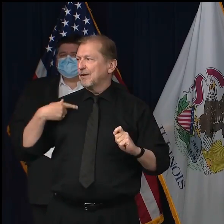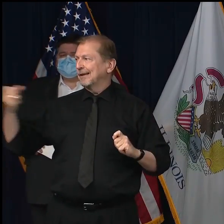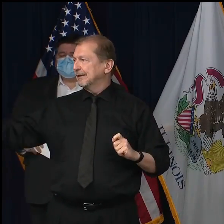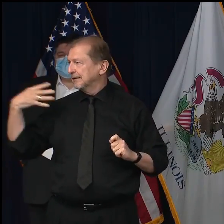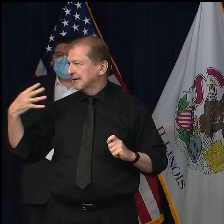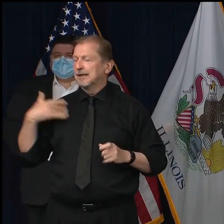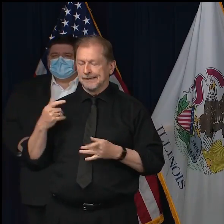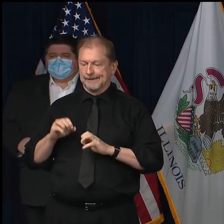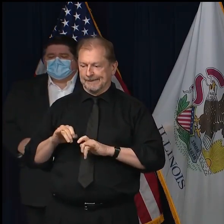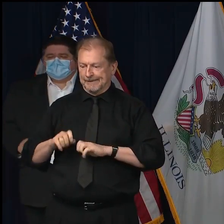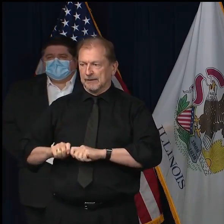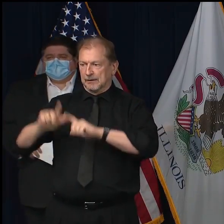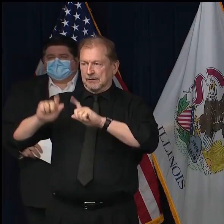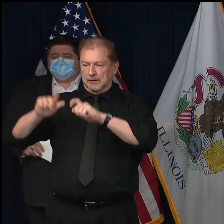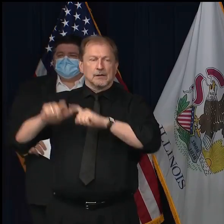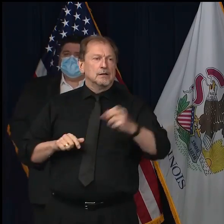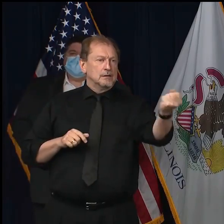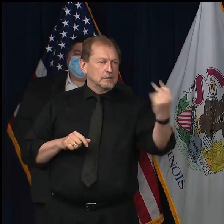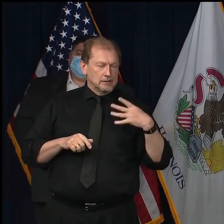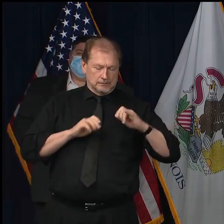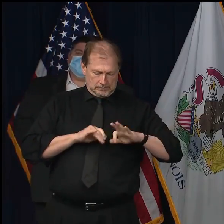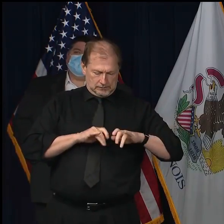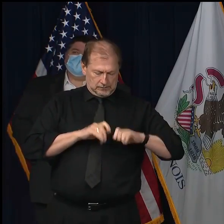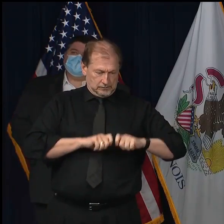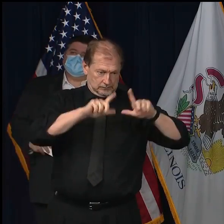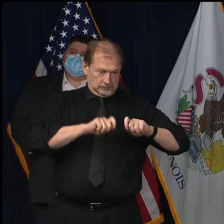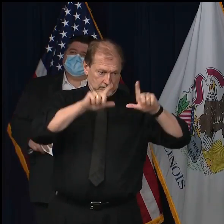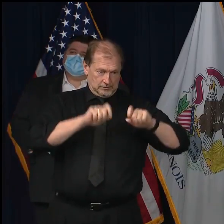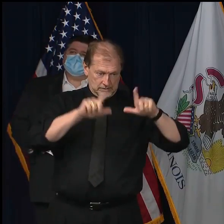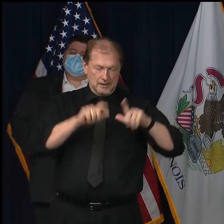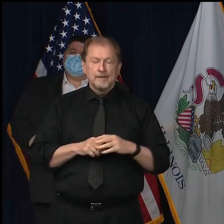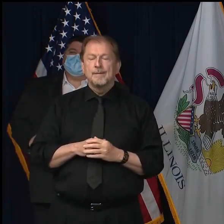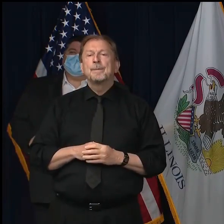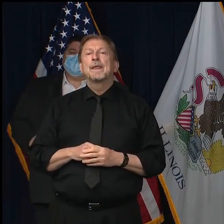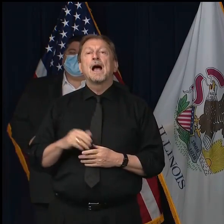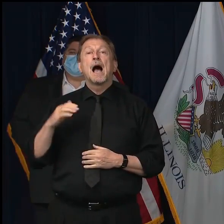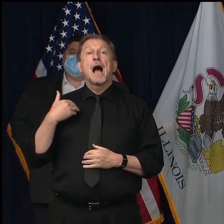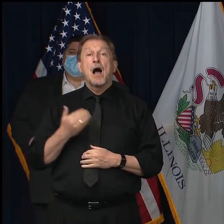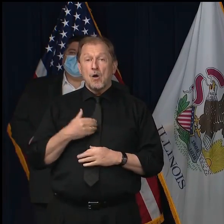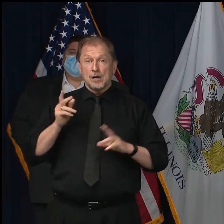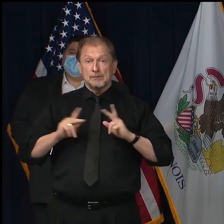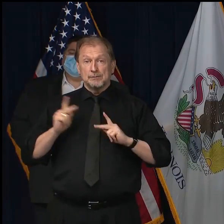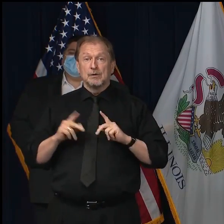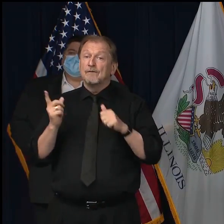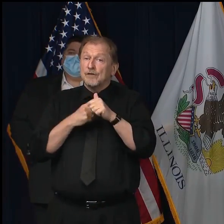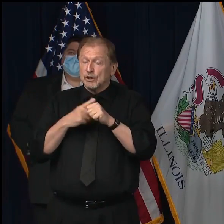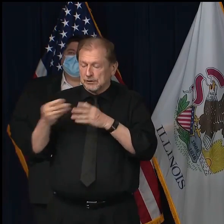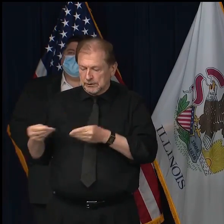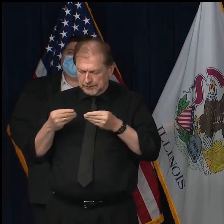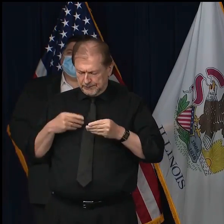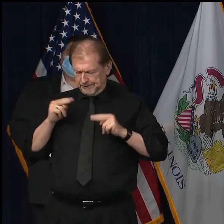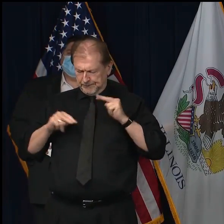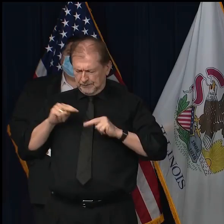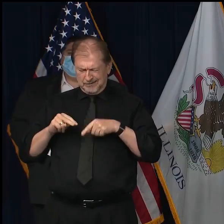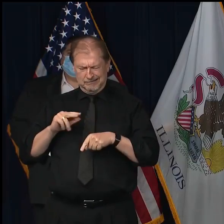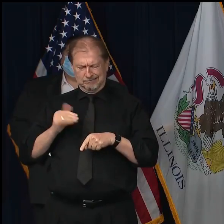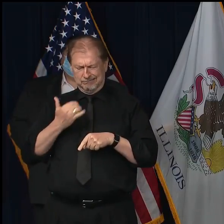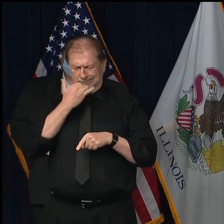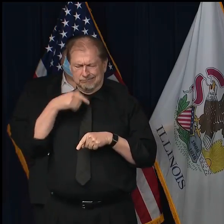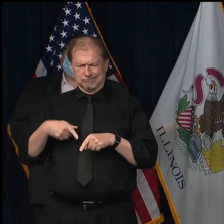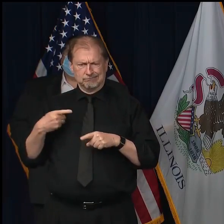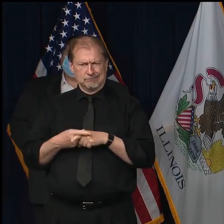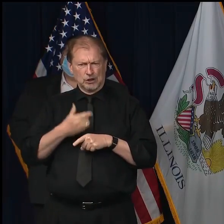handles, our data managers and our data stewards usually take time to really clean the data, remove the